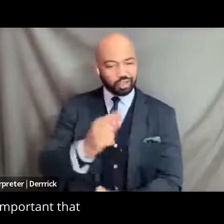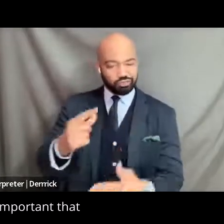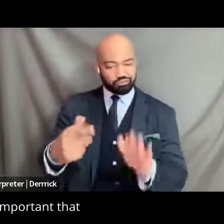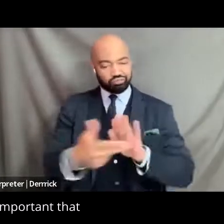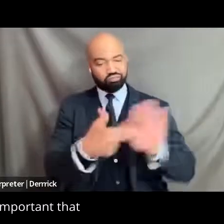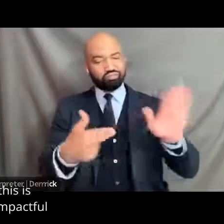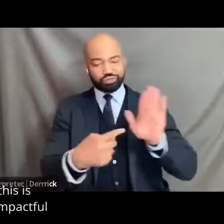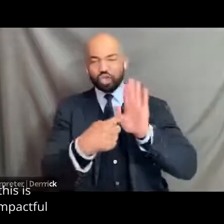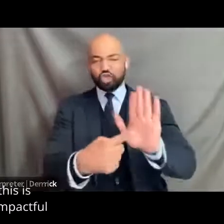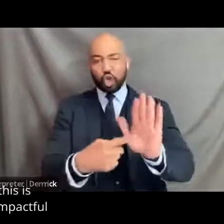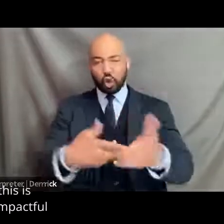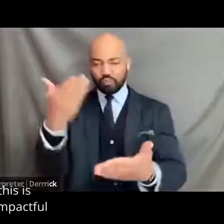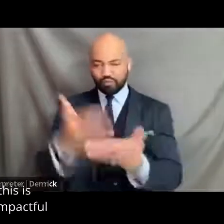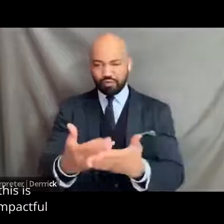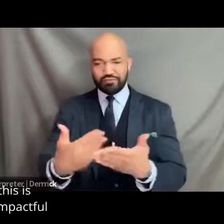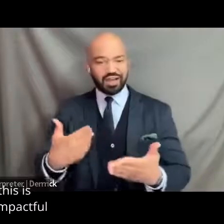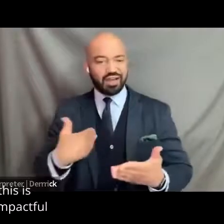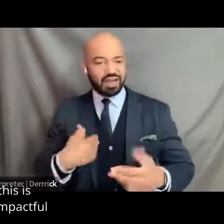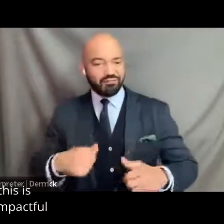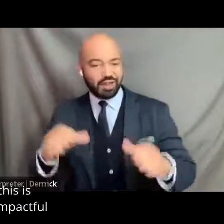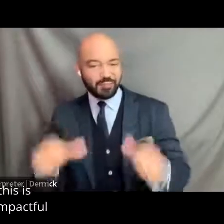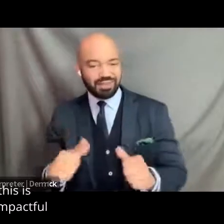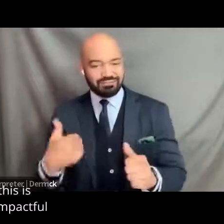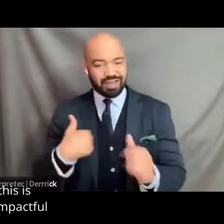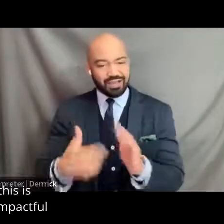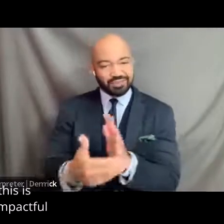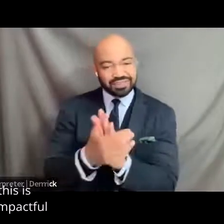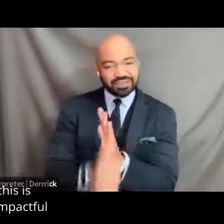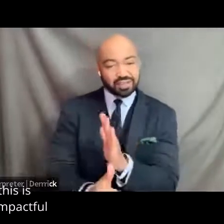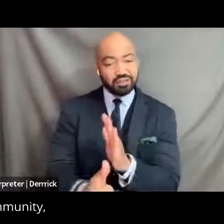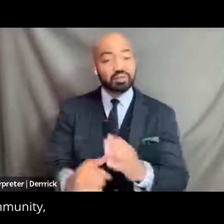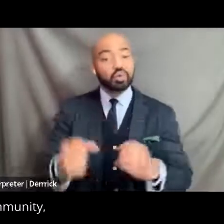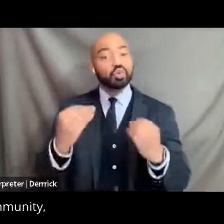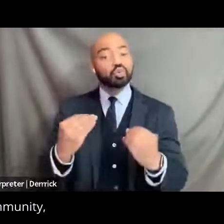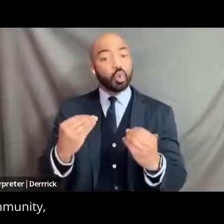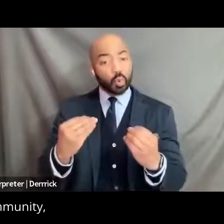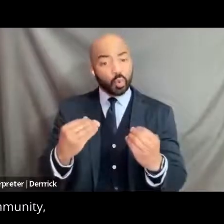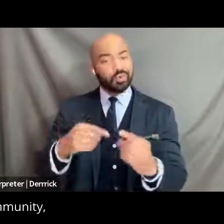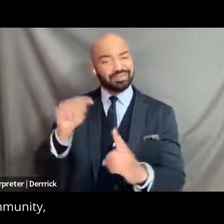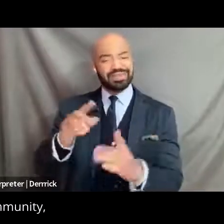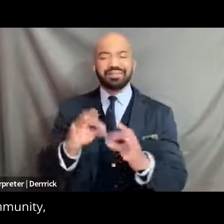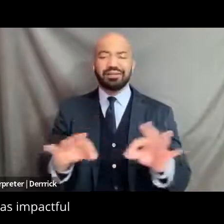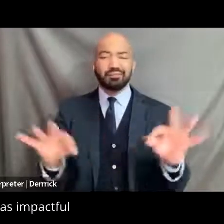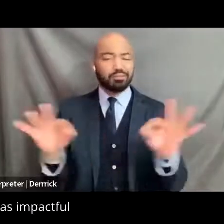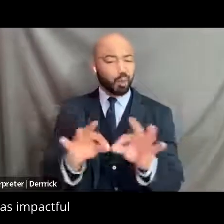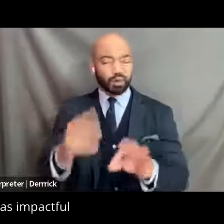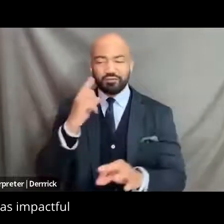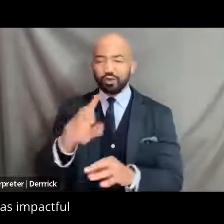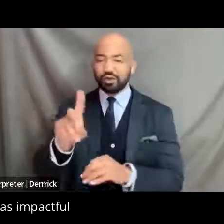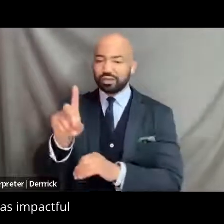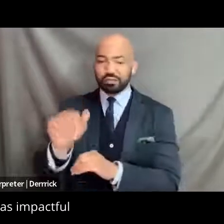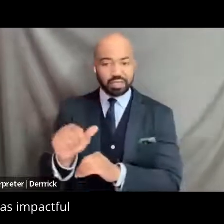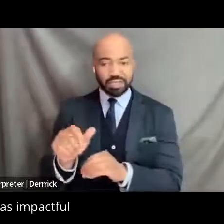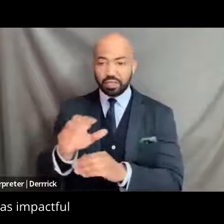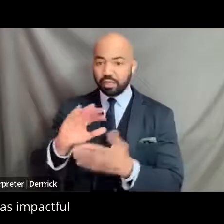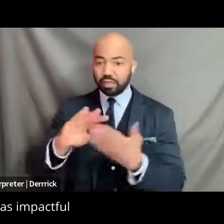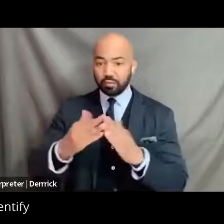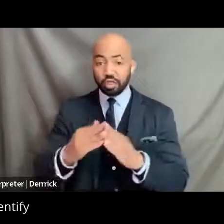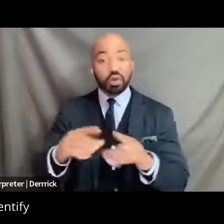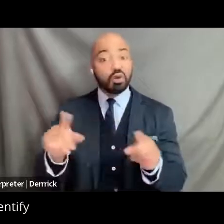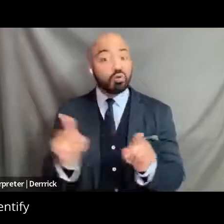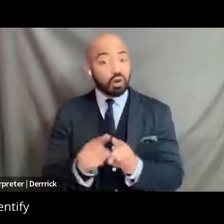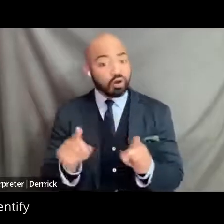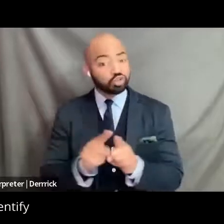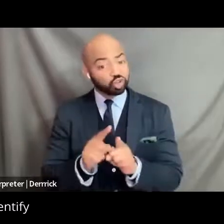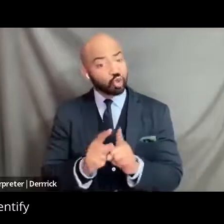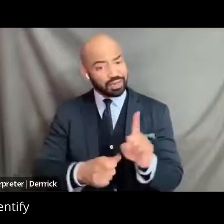important that as we know that this is going to be hugely impactful to the disability community it's also going to be just as impactful for